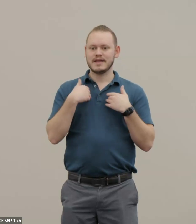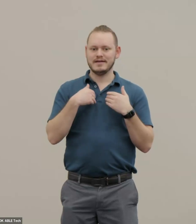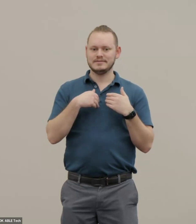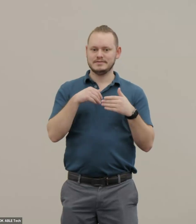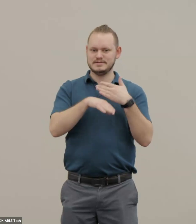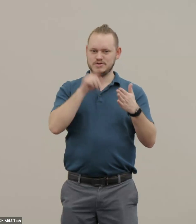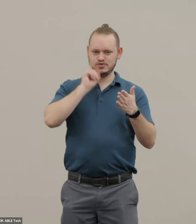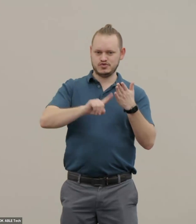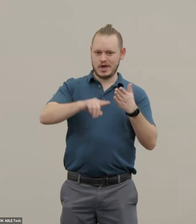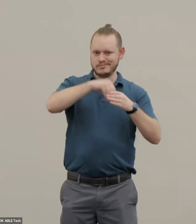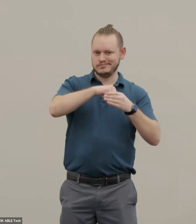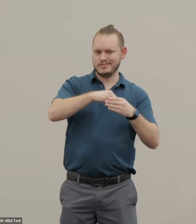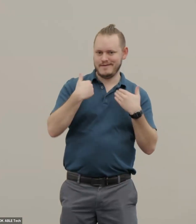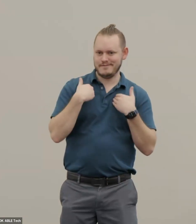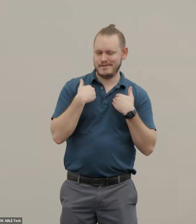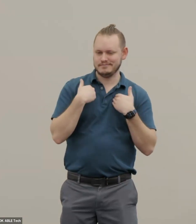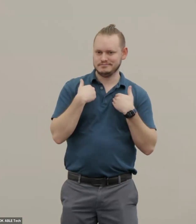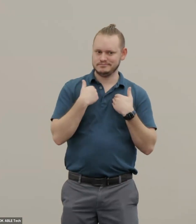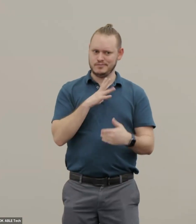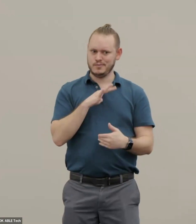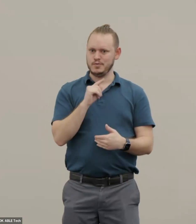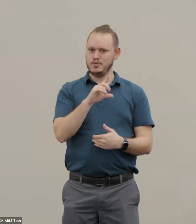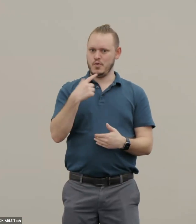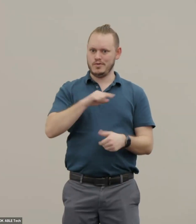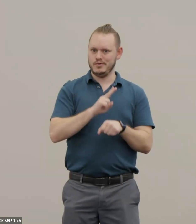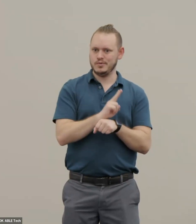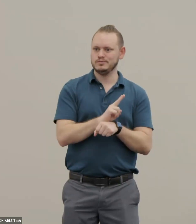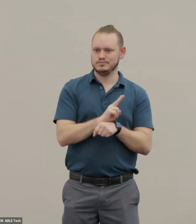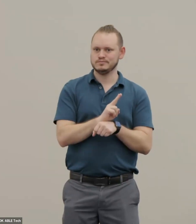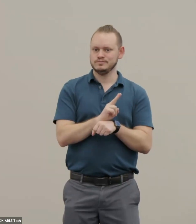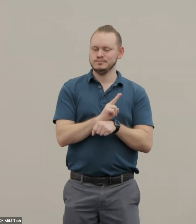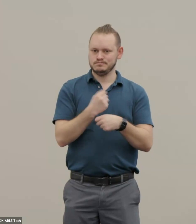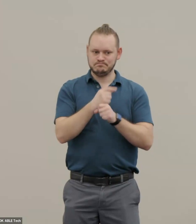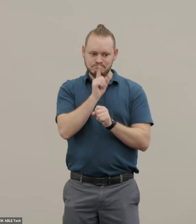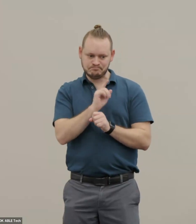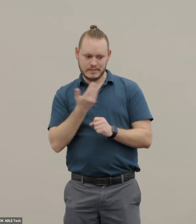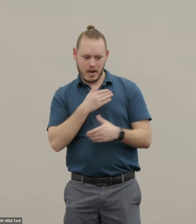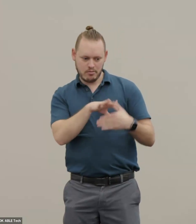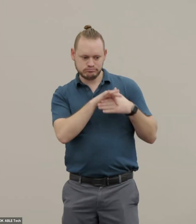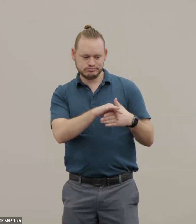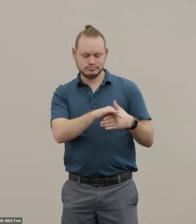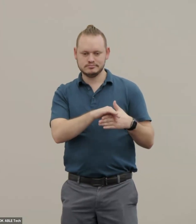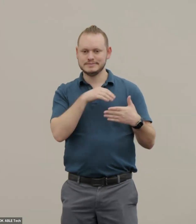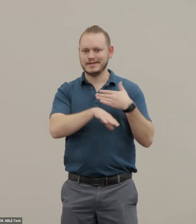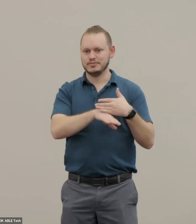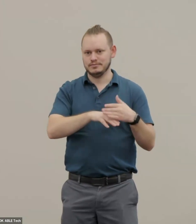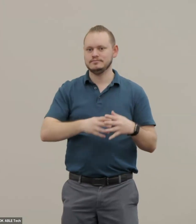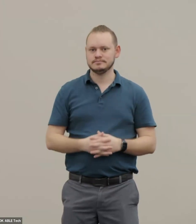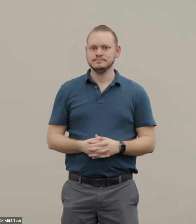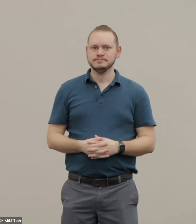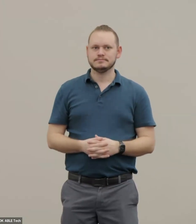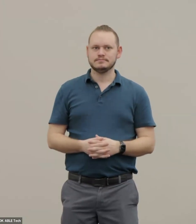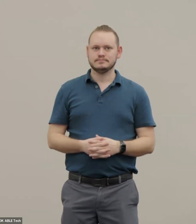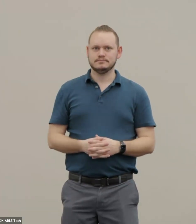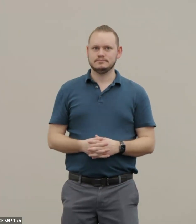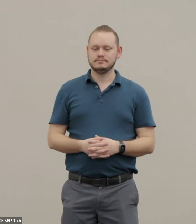checker built into it. And that's a really good tool that we can use to ensure that our content is accessible. The